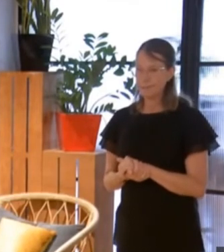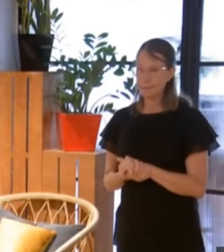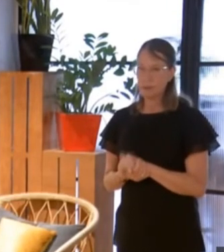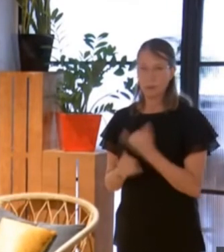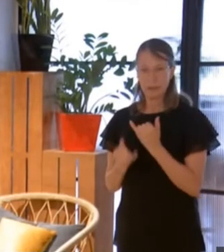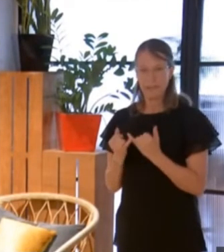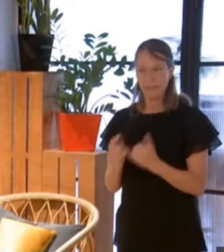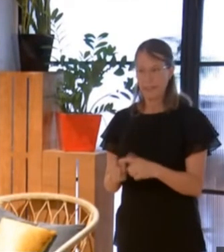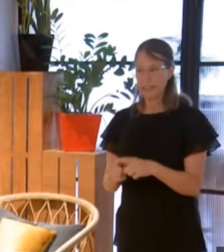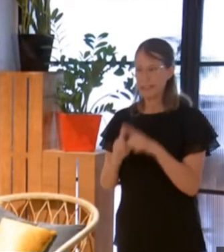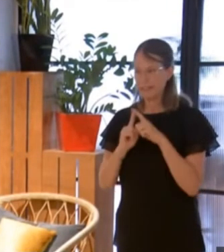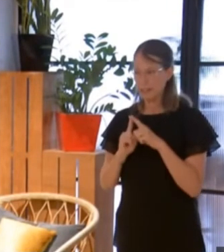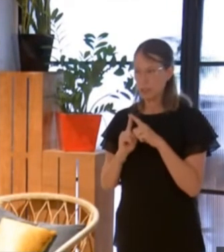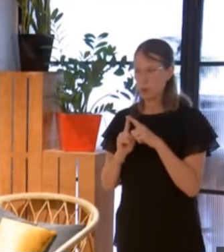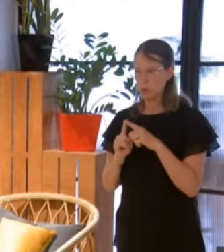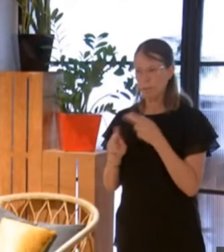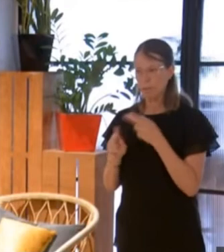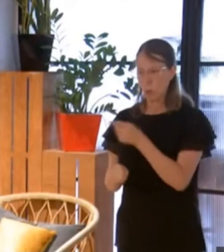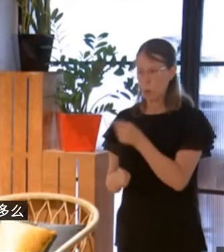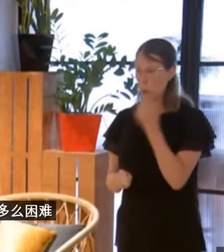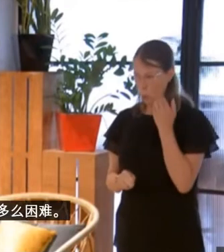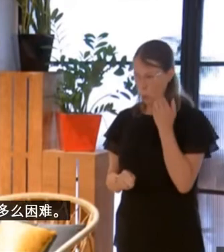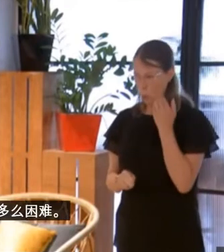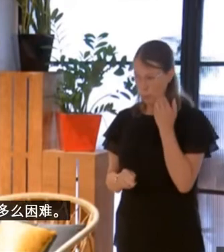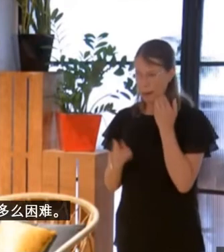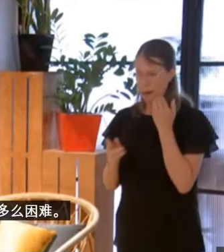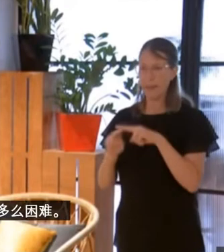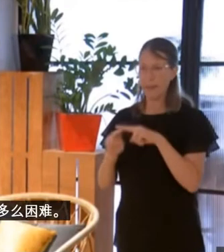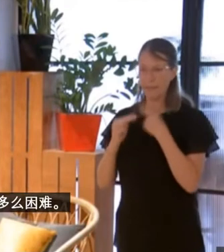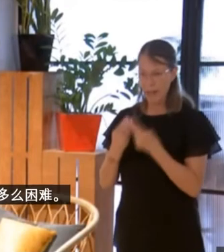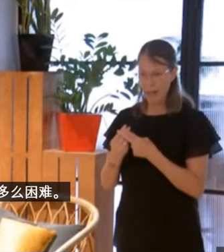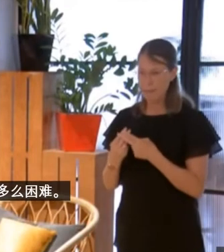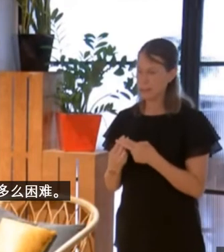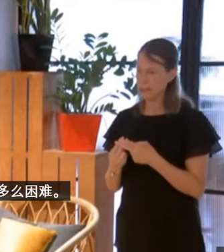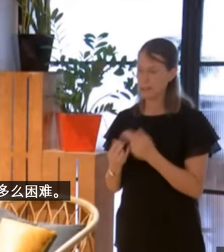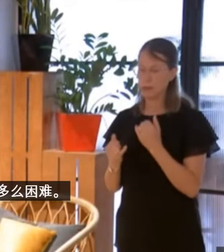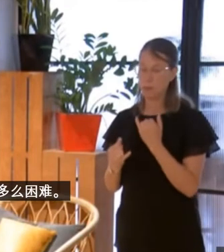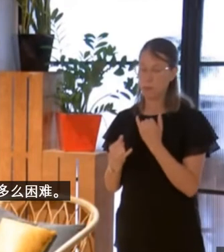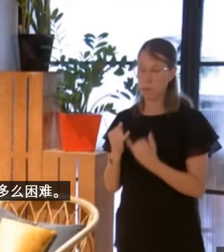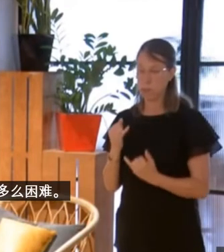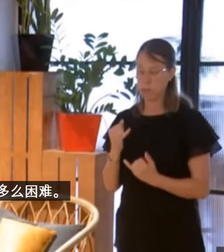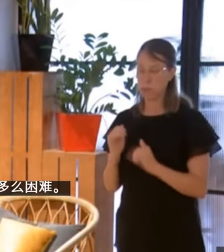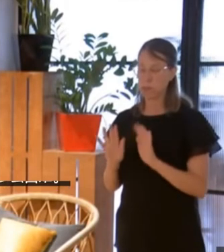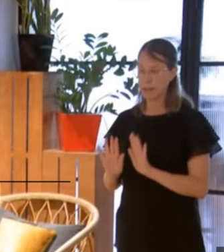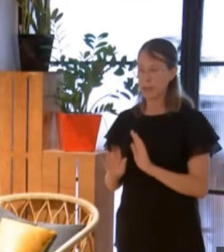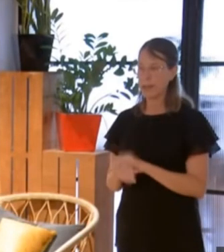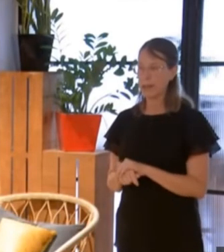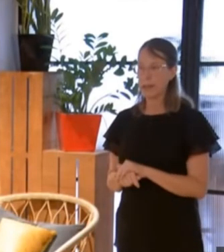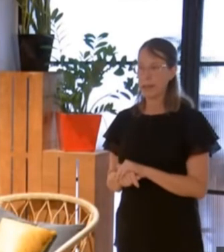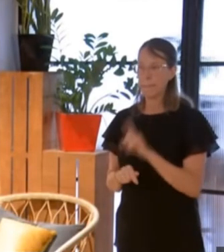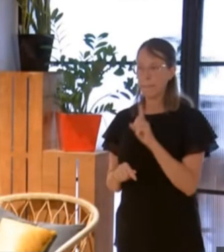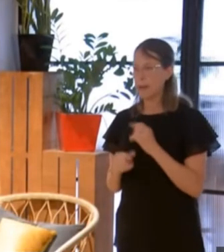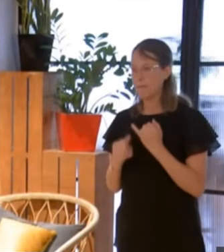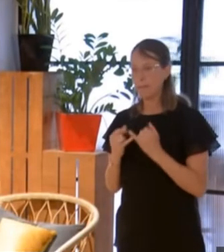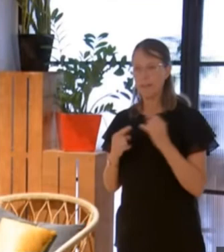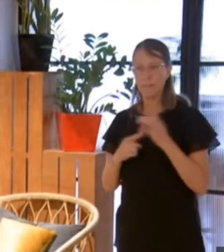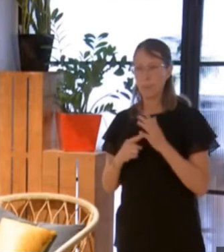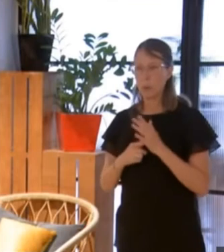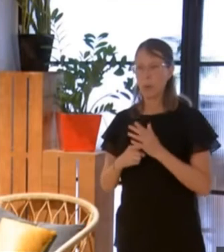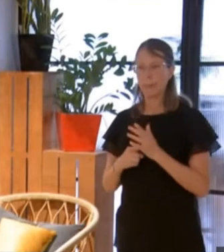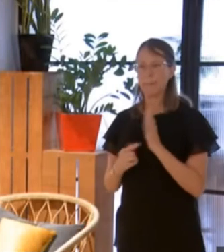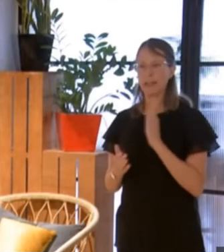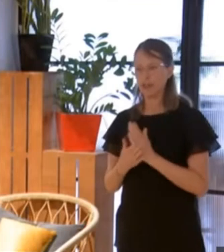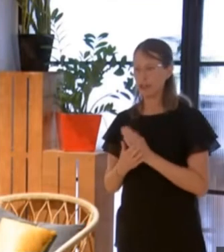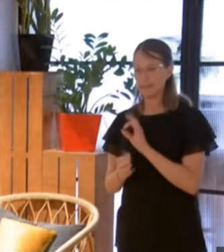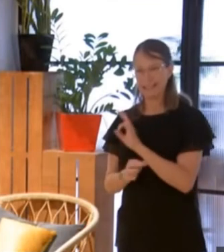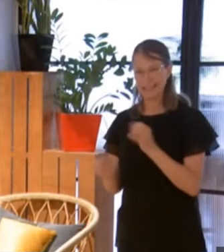As difficult as that was for her and the family, what's most important is that it doesn't happen again. And